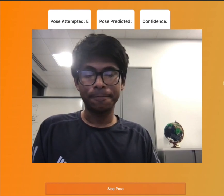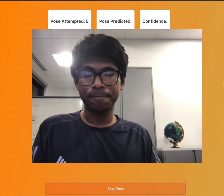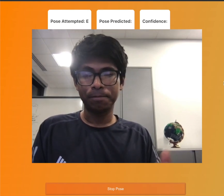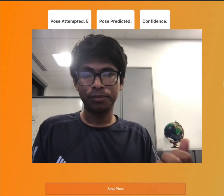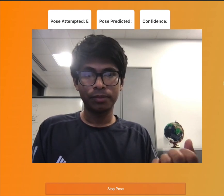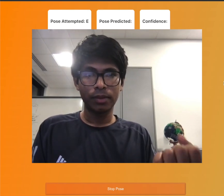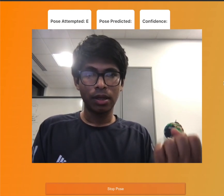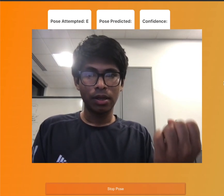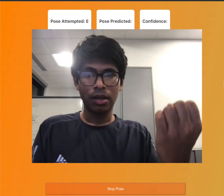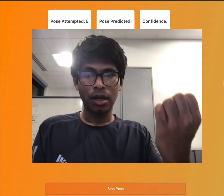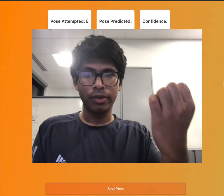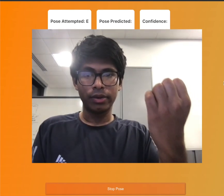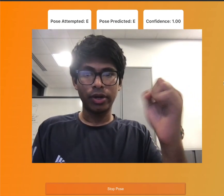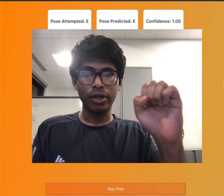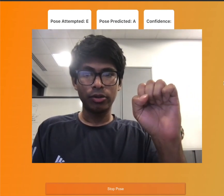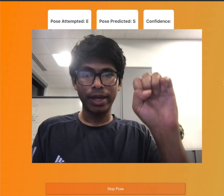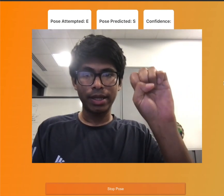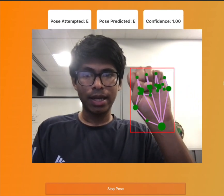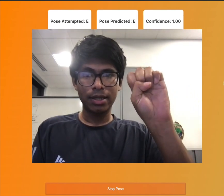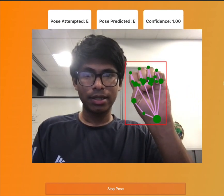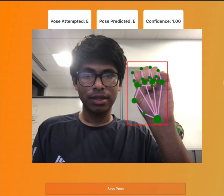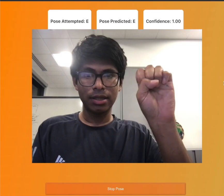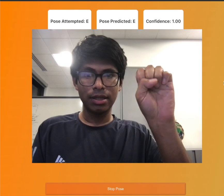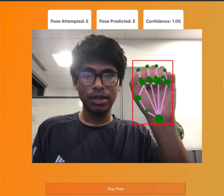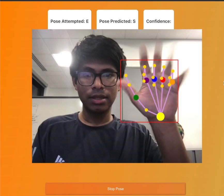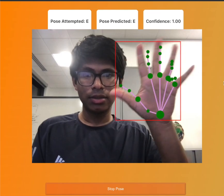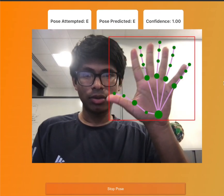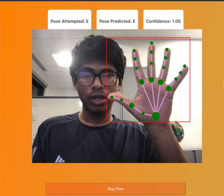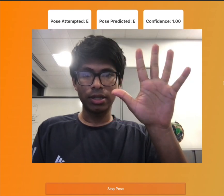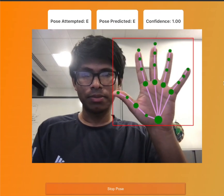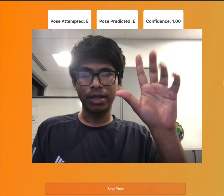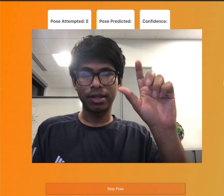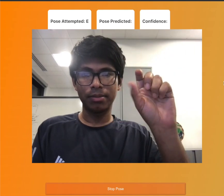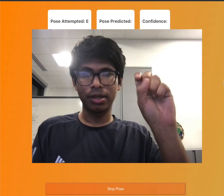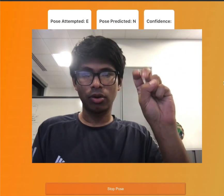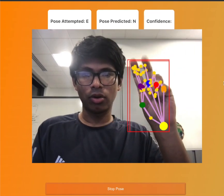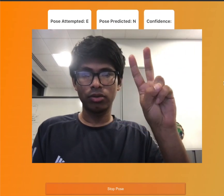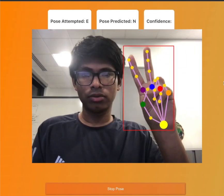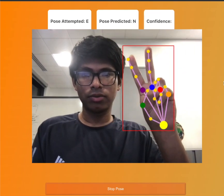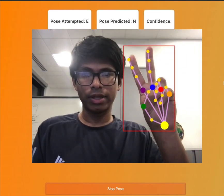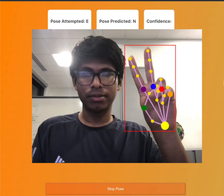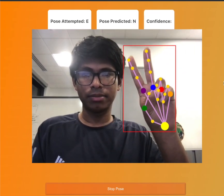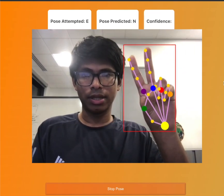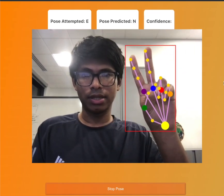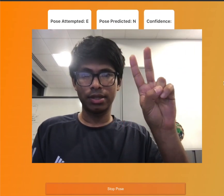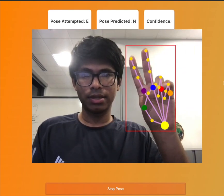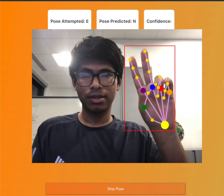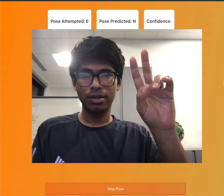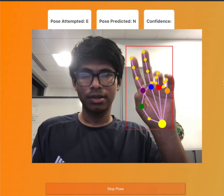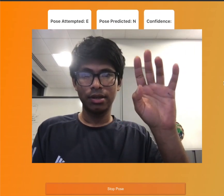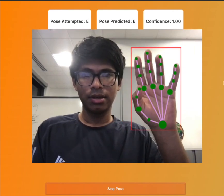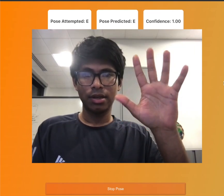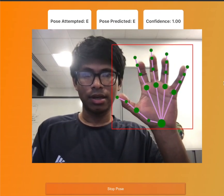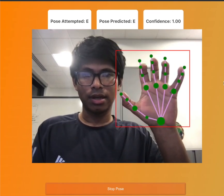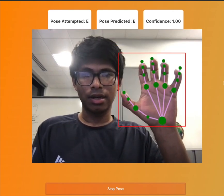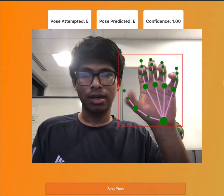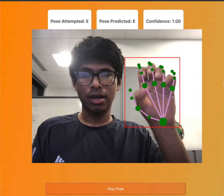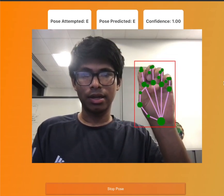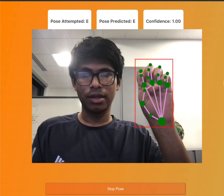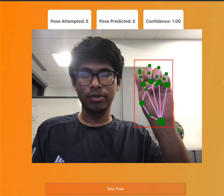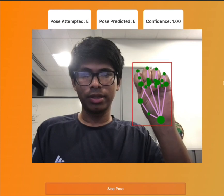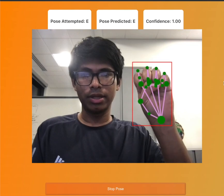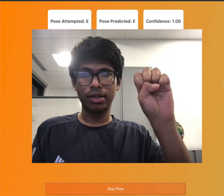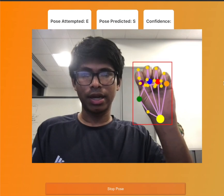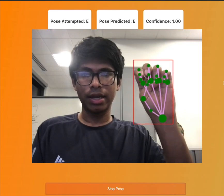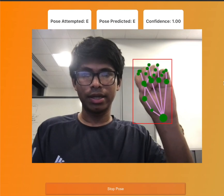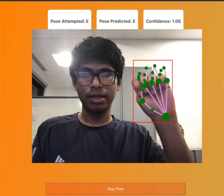and I will try to make that E. So let's make something wrong, for example this, and